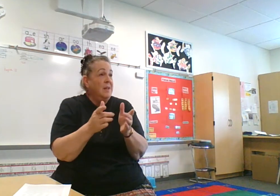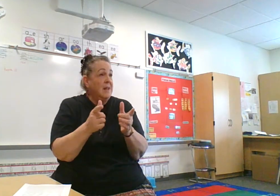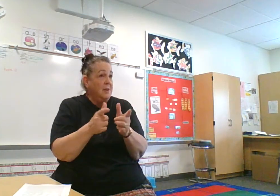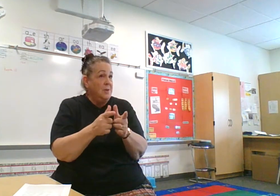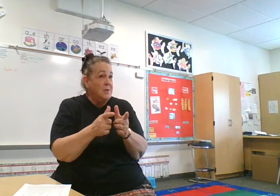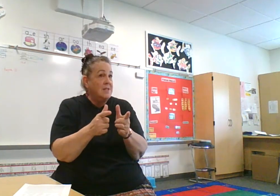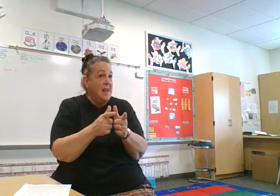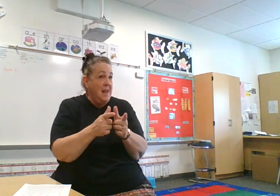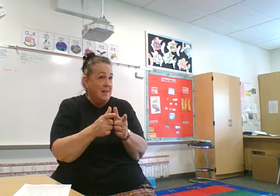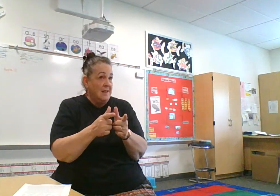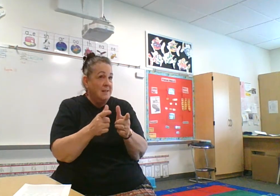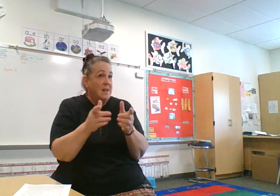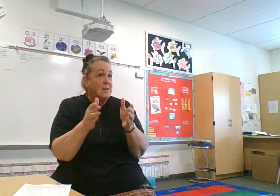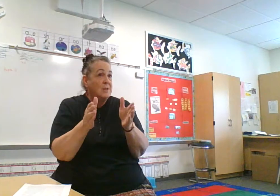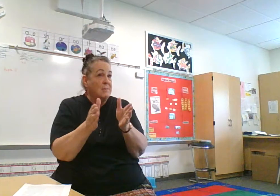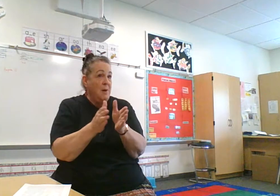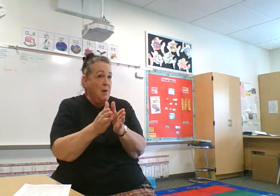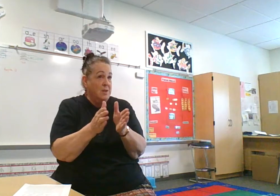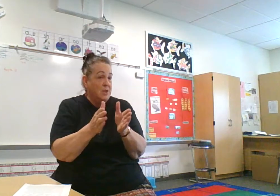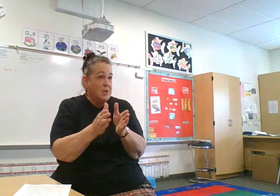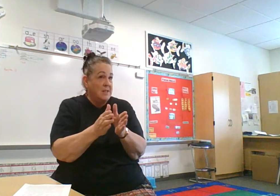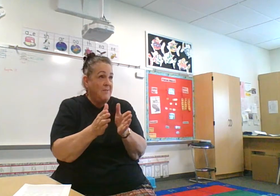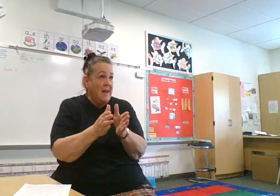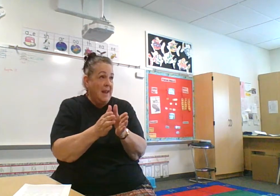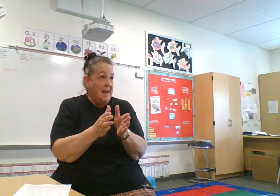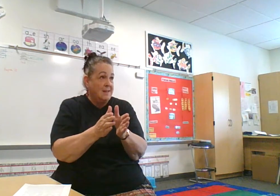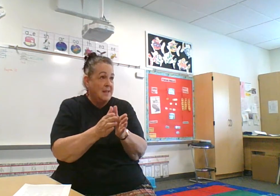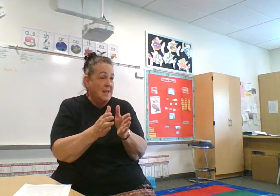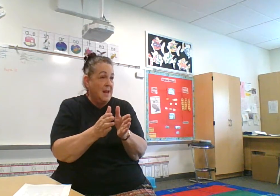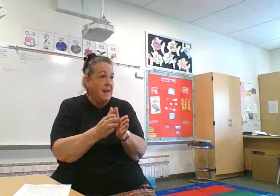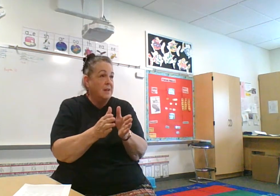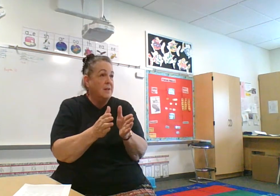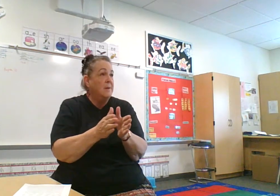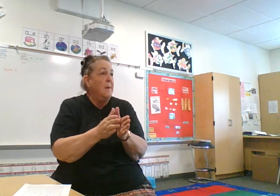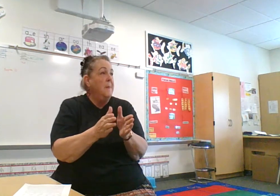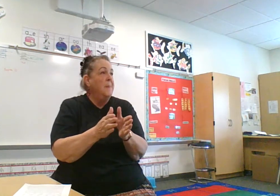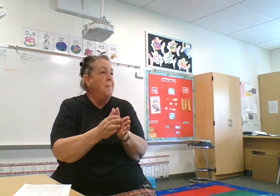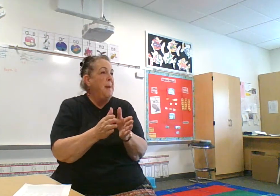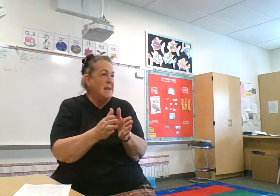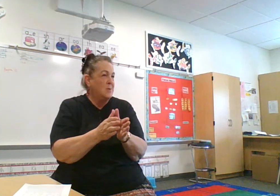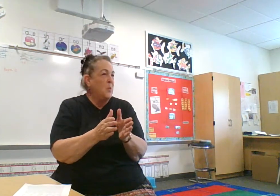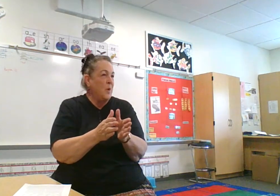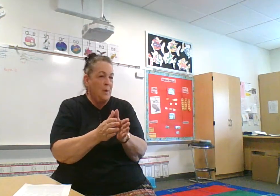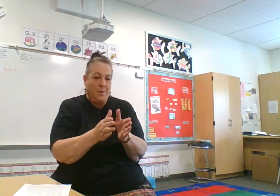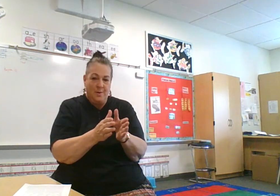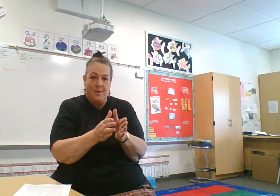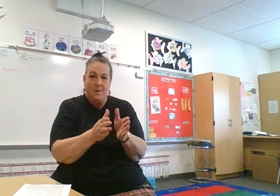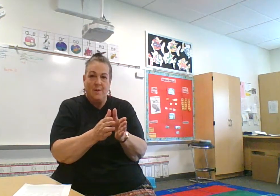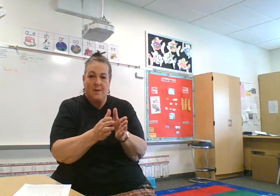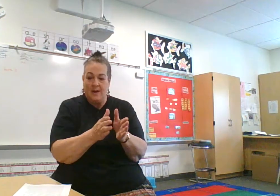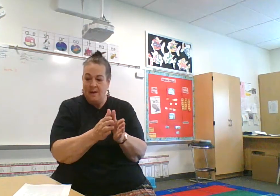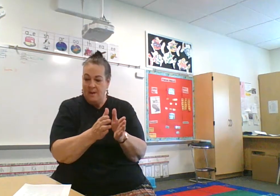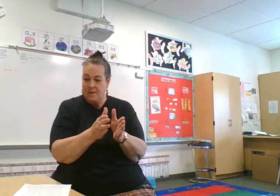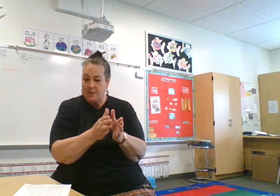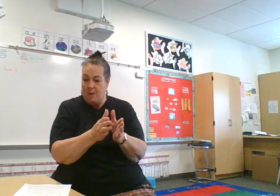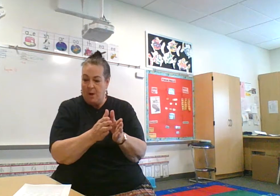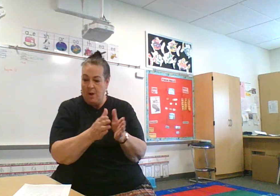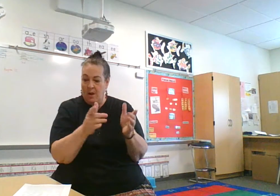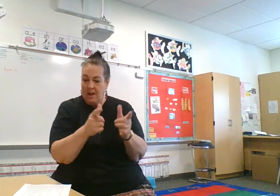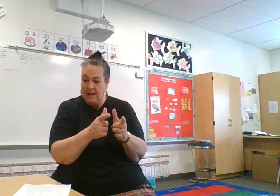little uses the L's. Small is just the flat hands. That's kind of like the base word. Okay. Small,